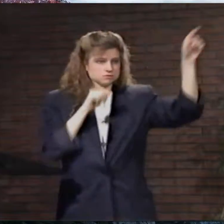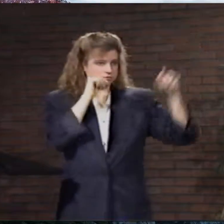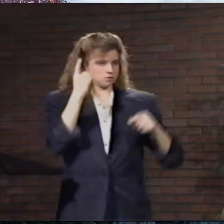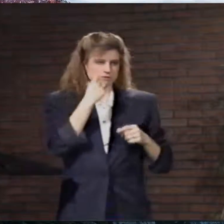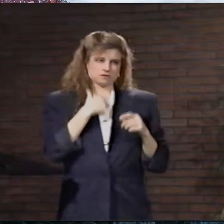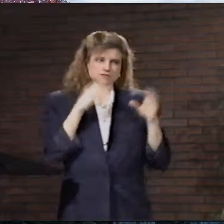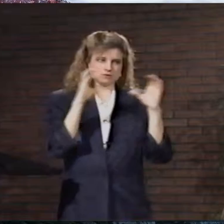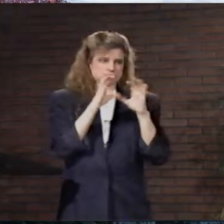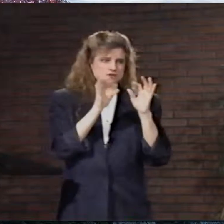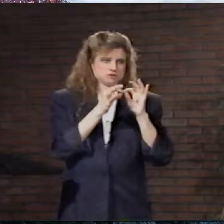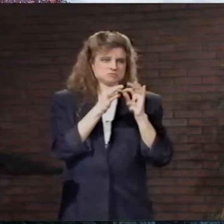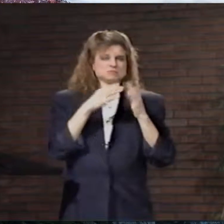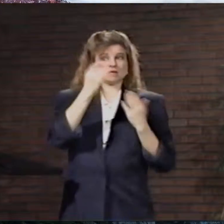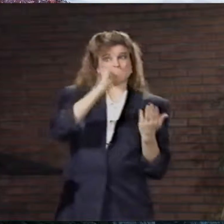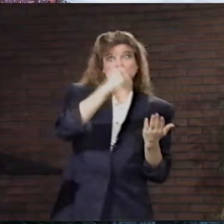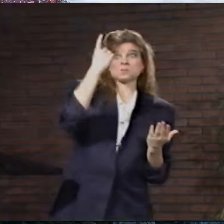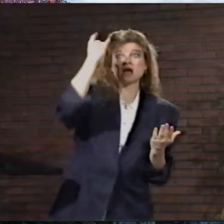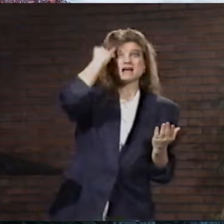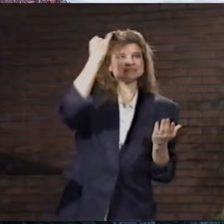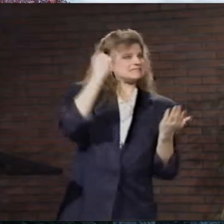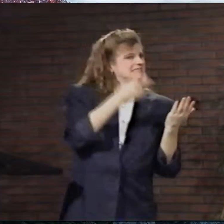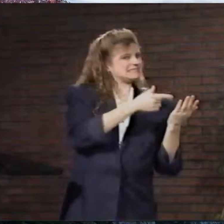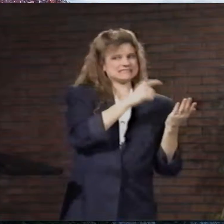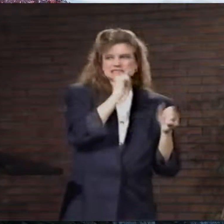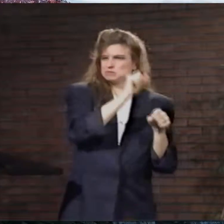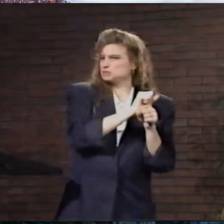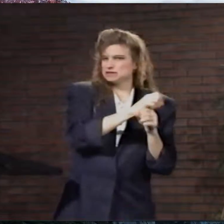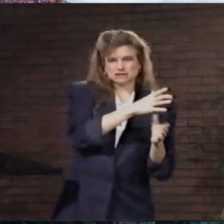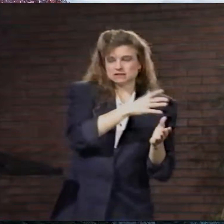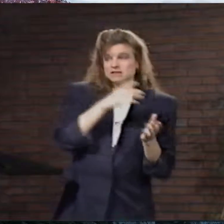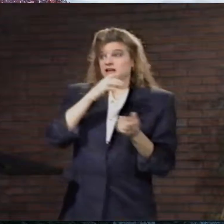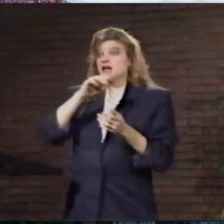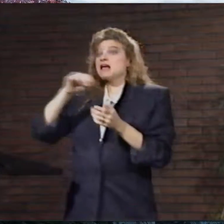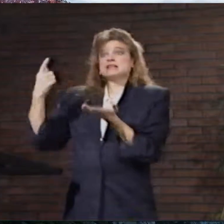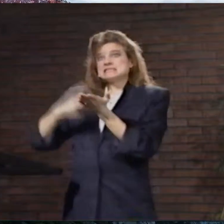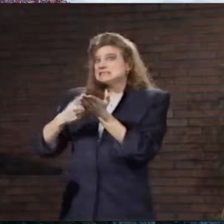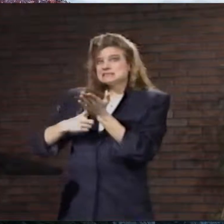if you need a certified one, they may not be readily available.